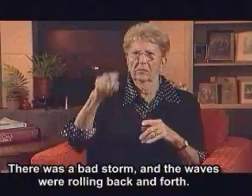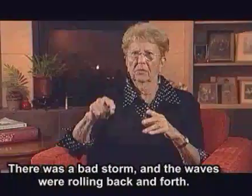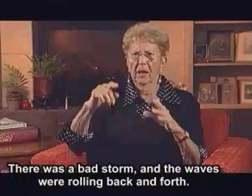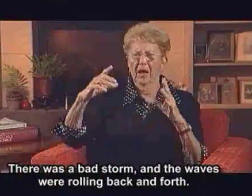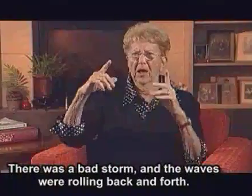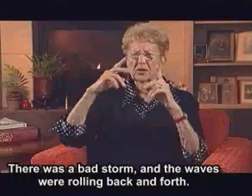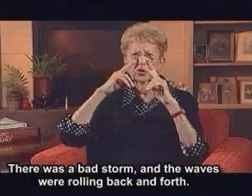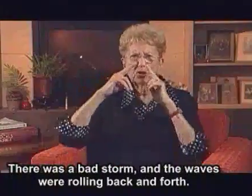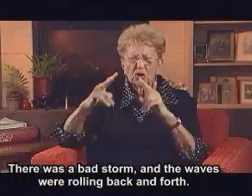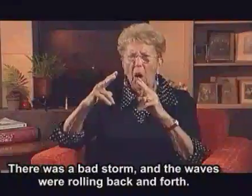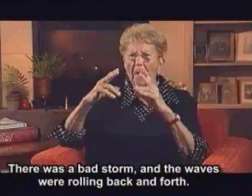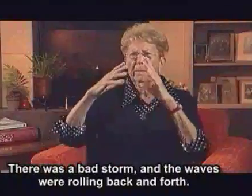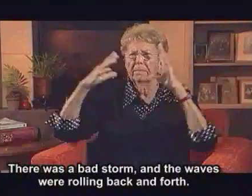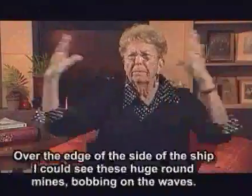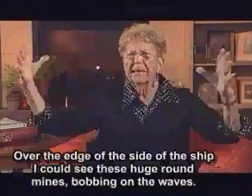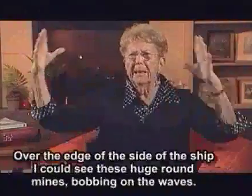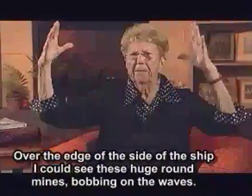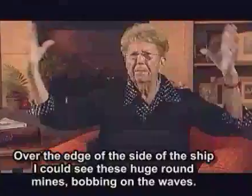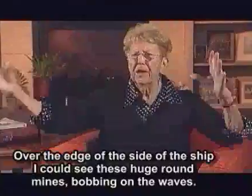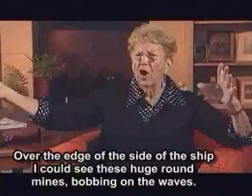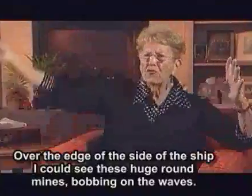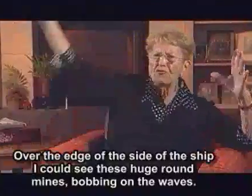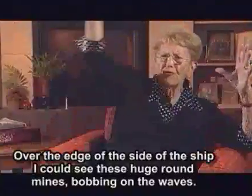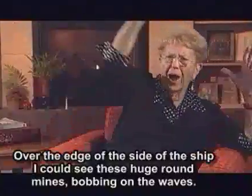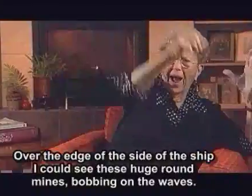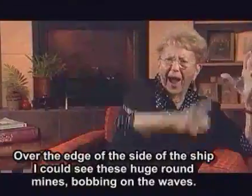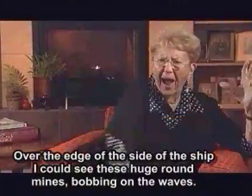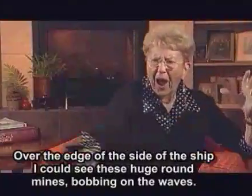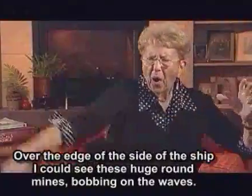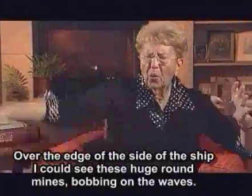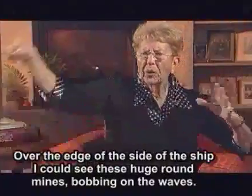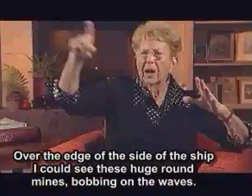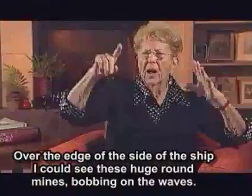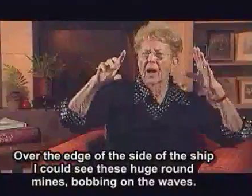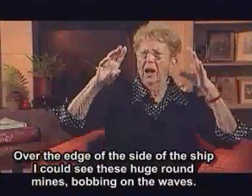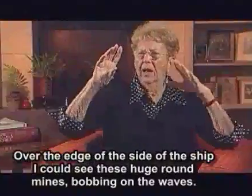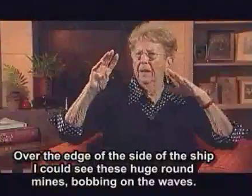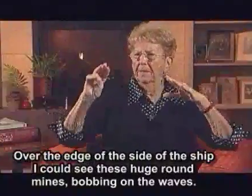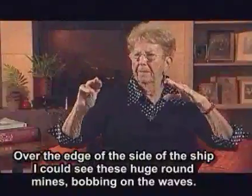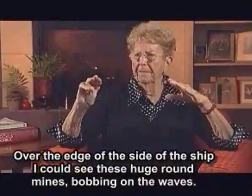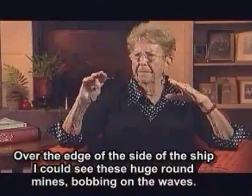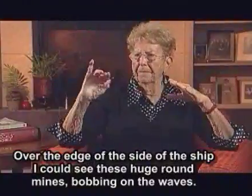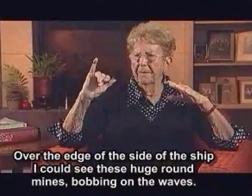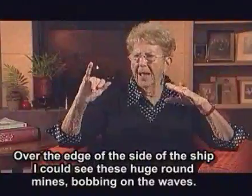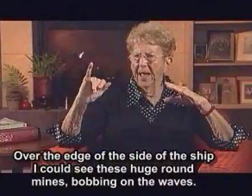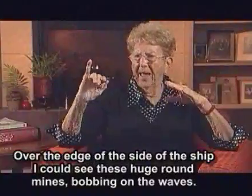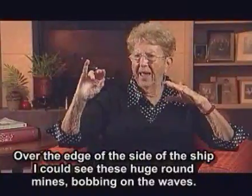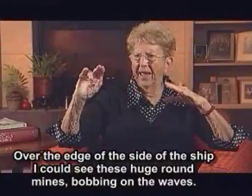back and forth. Over the edge of the ship I could see these huge round